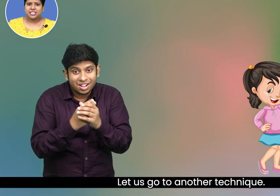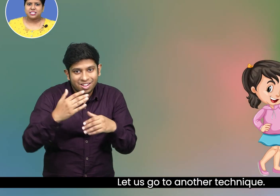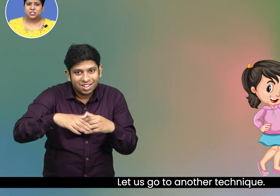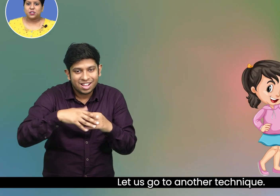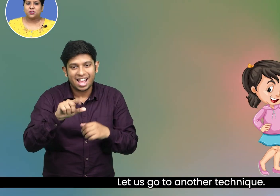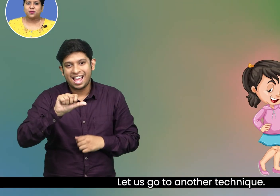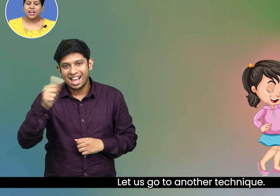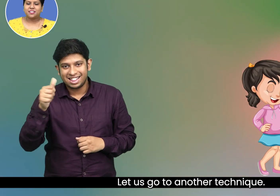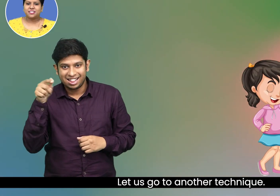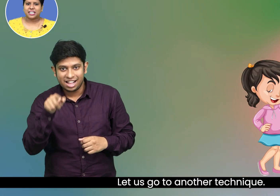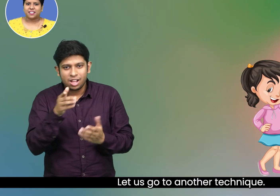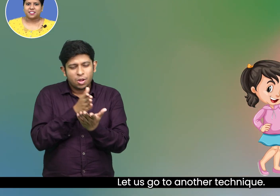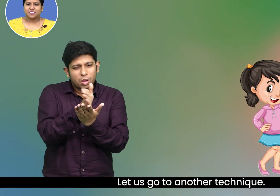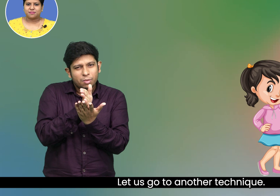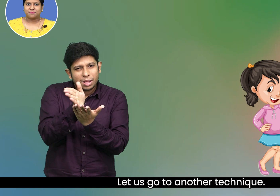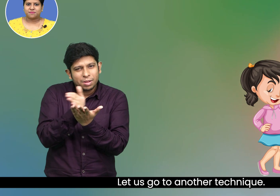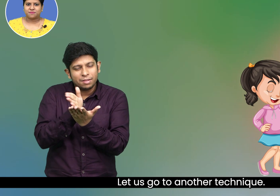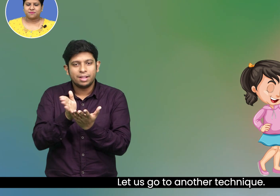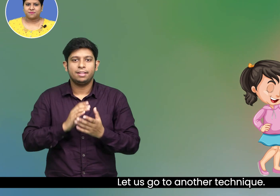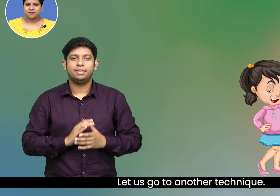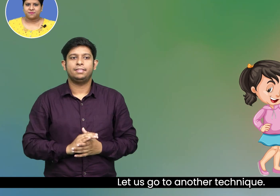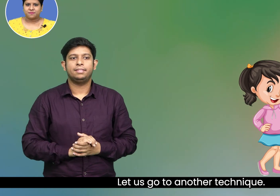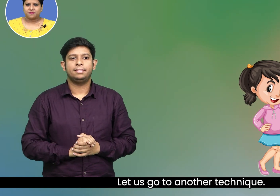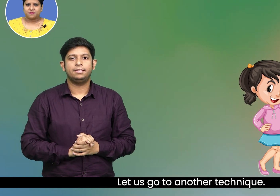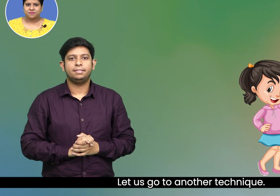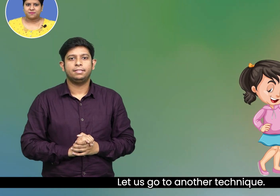Let us go to another technique.